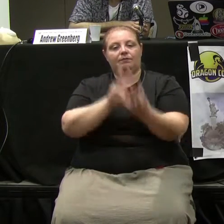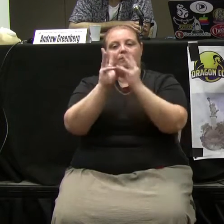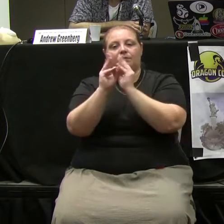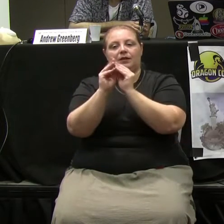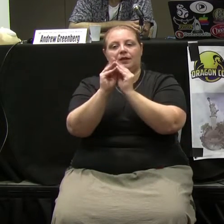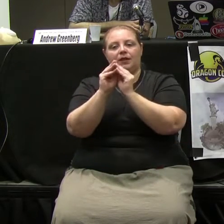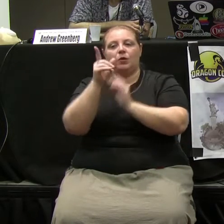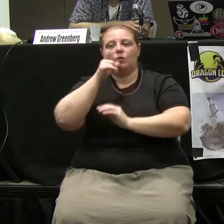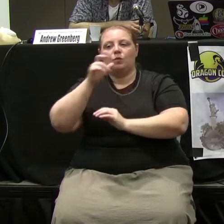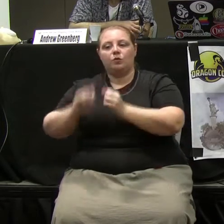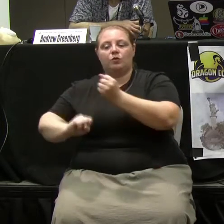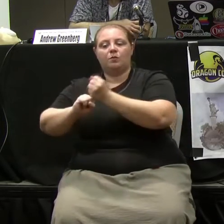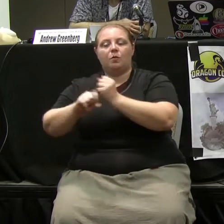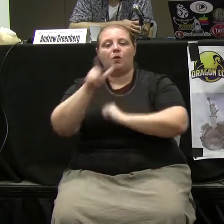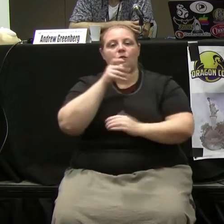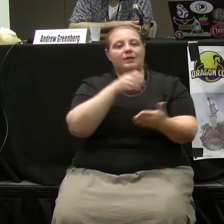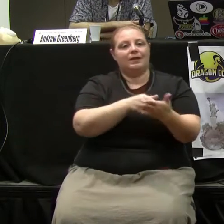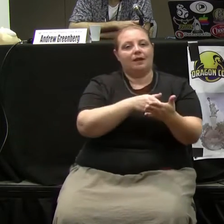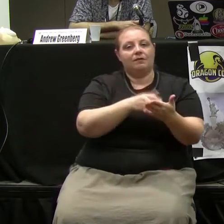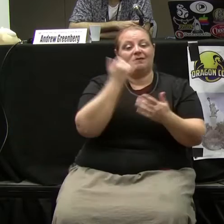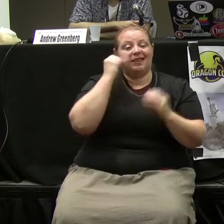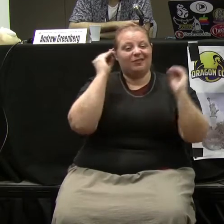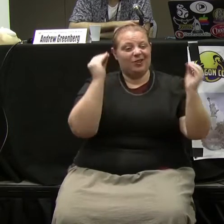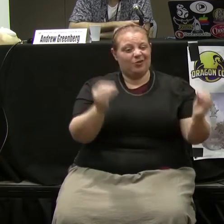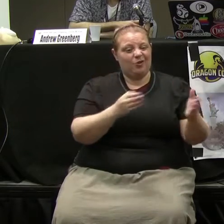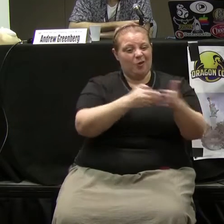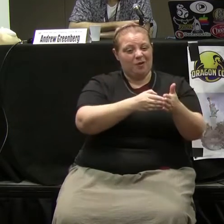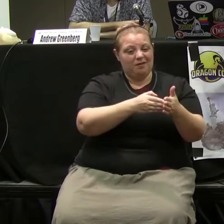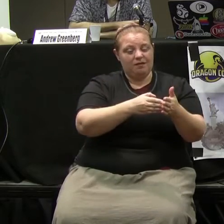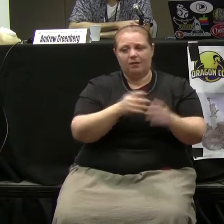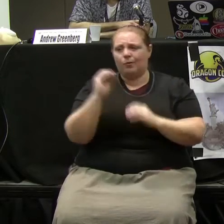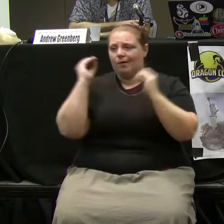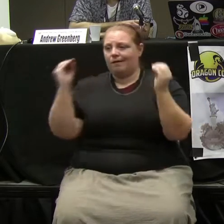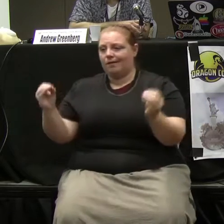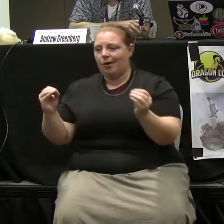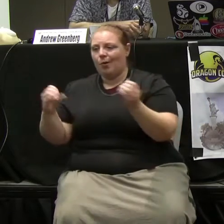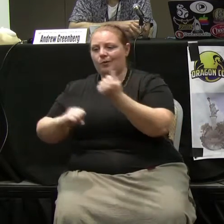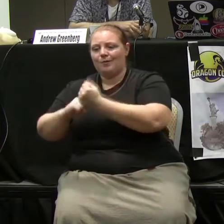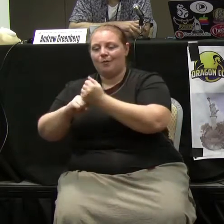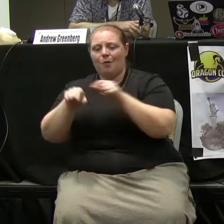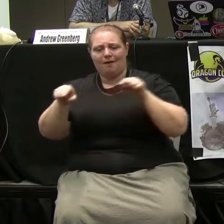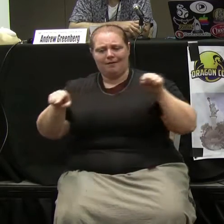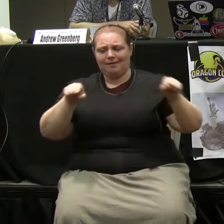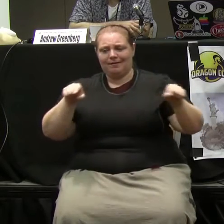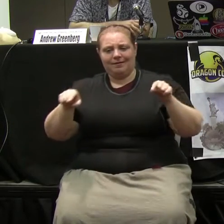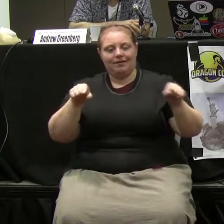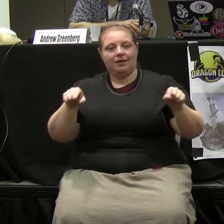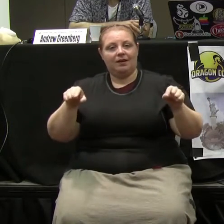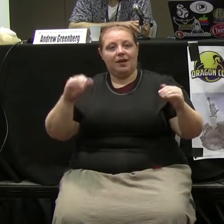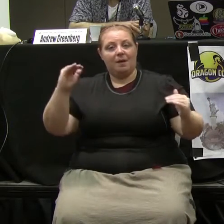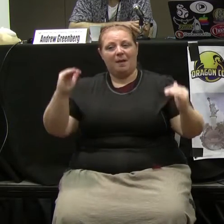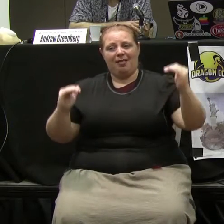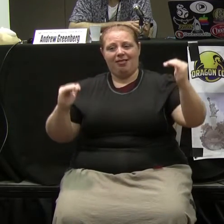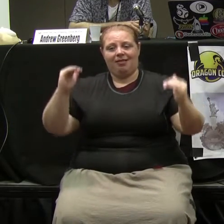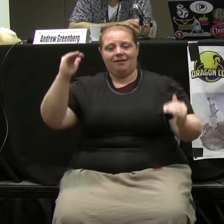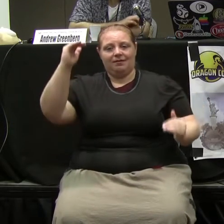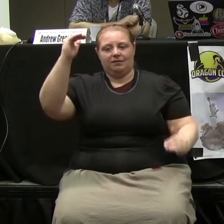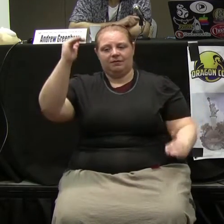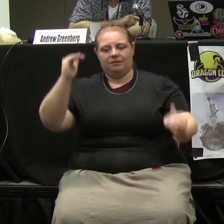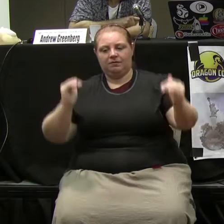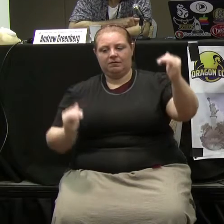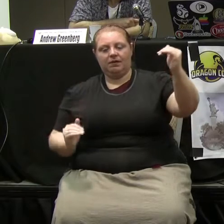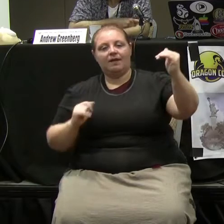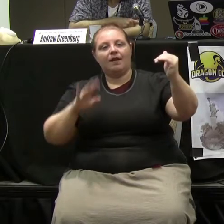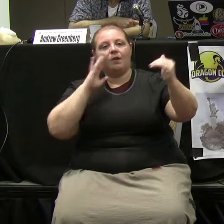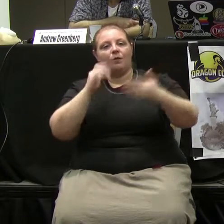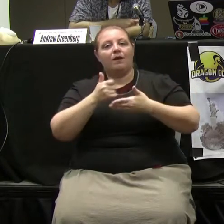and who's supported. And if there's nobody on the opposed list or there's nobody on the supported list, you know, either one, if it's balanced in one way or another, then that's just